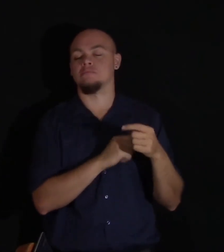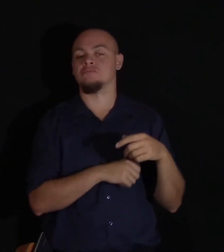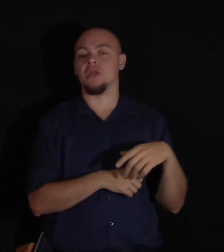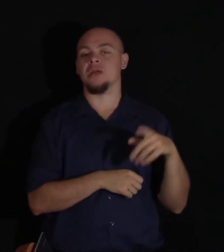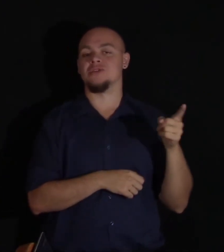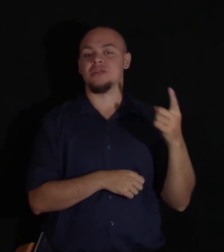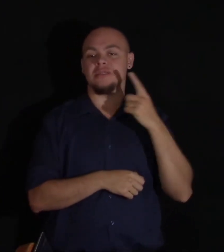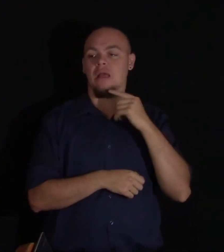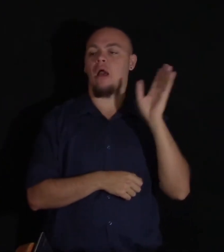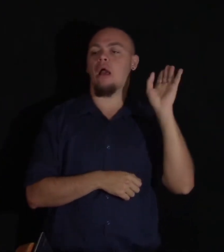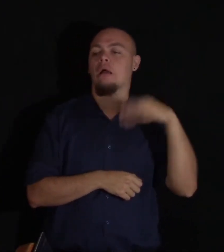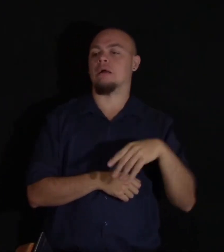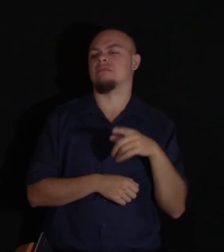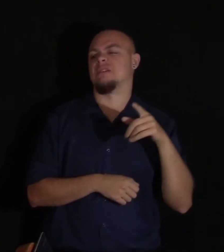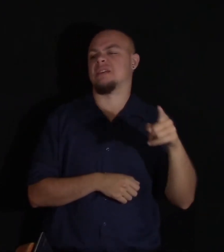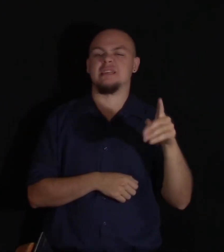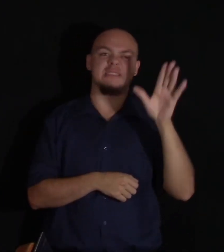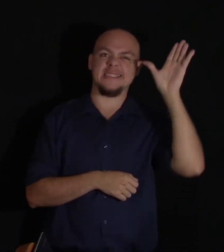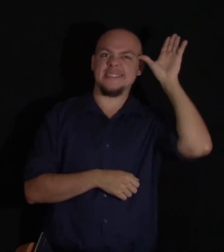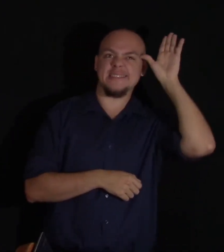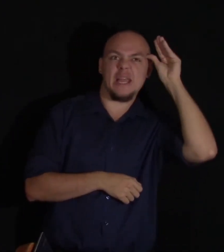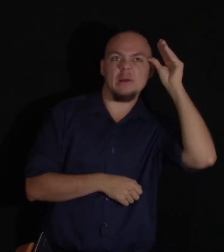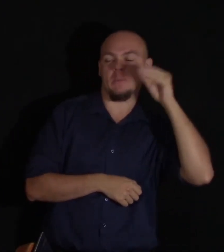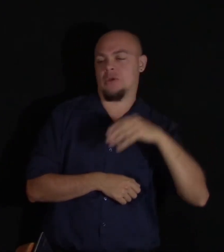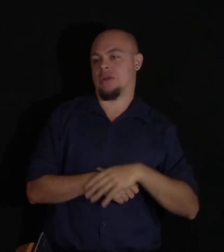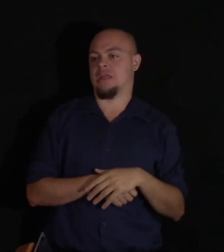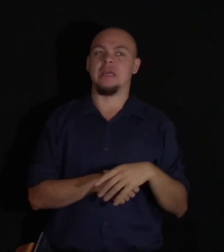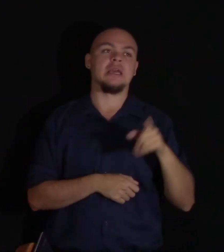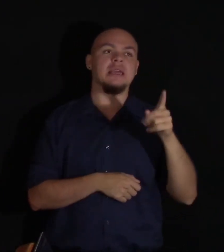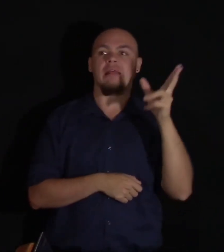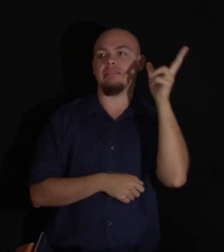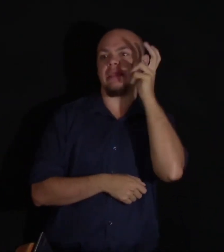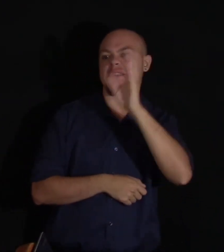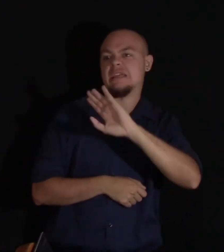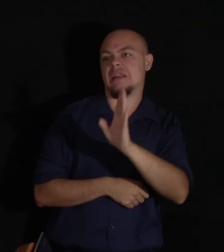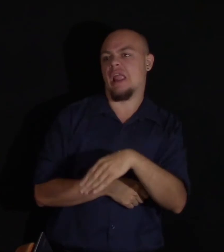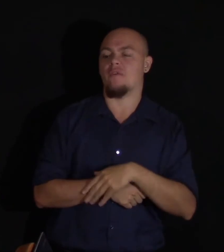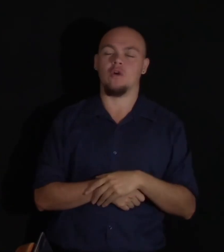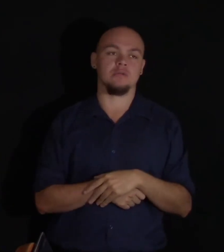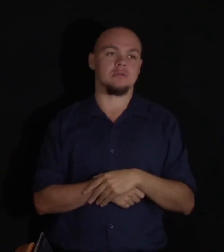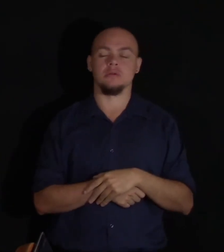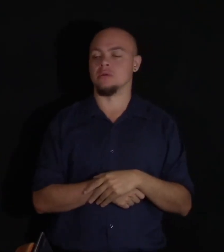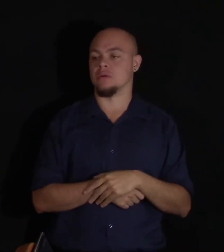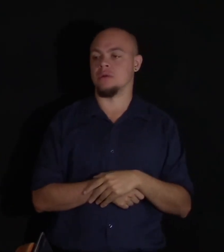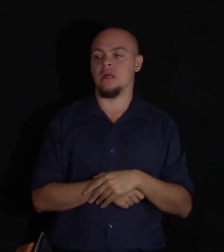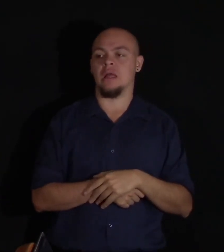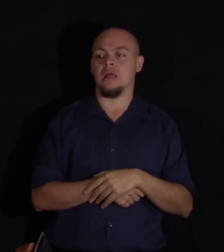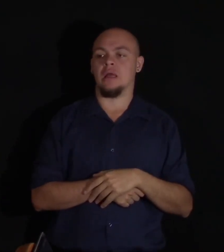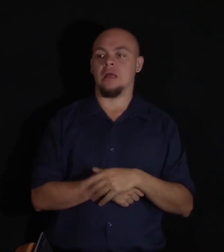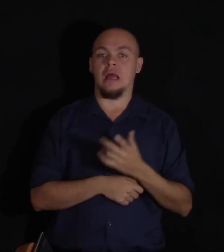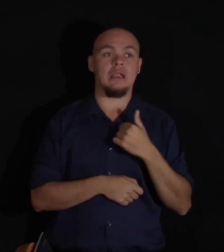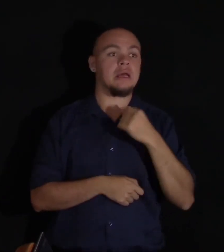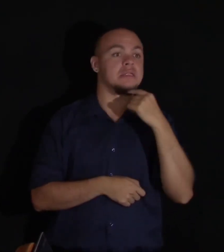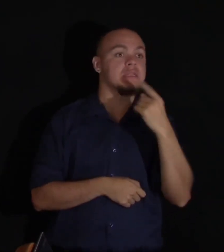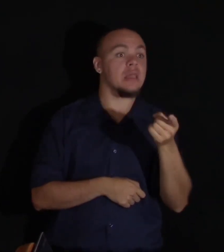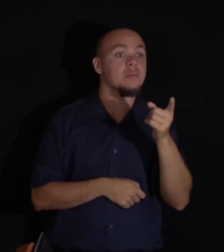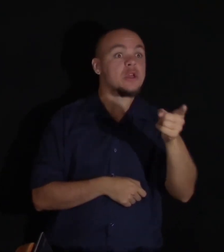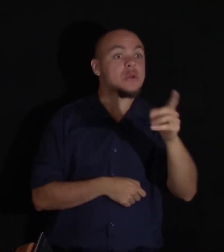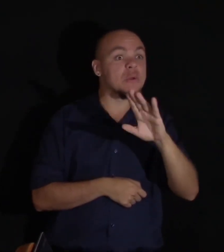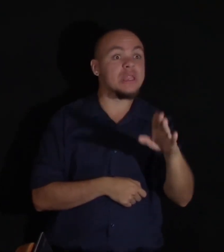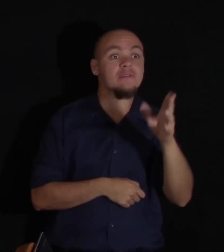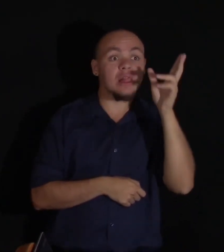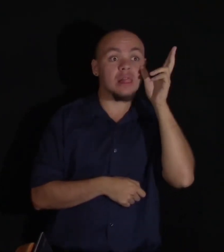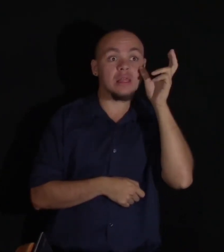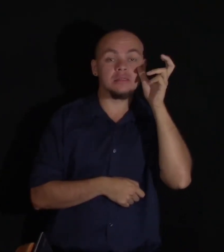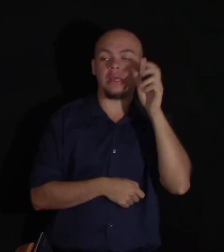different. He's so stubborn. You know, he never listens to me. And when I tell him he never listened to me, he tells